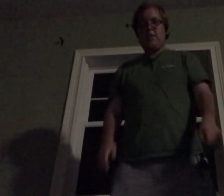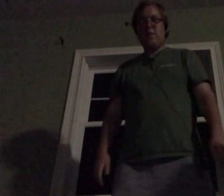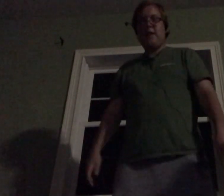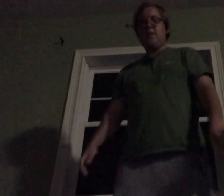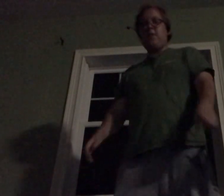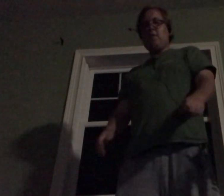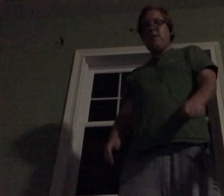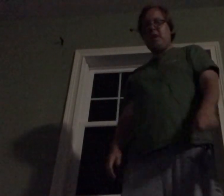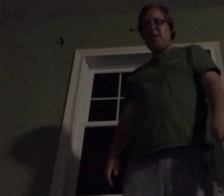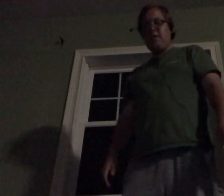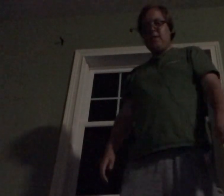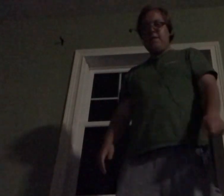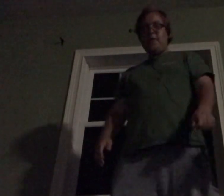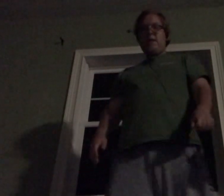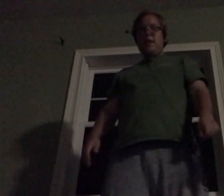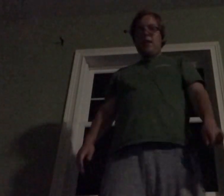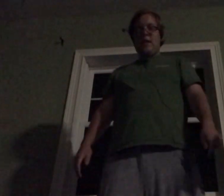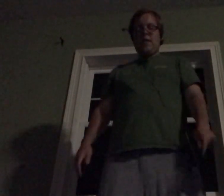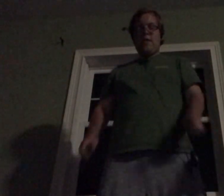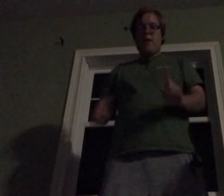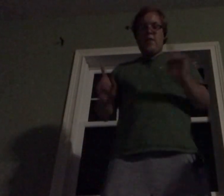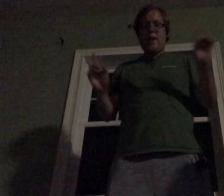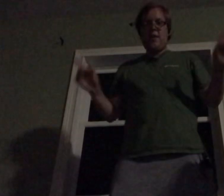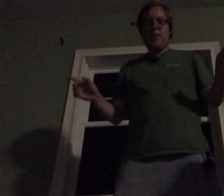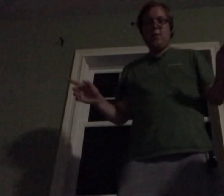stay tuned for that. And on that note,